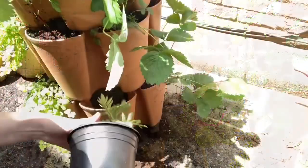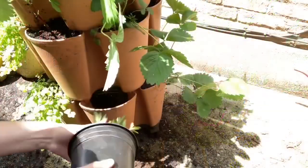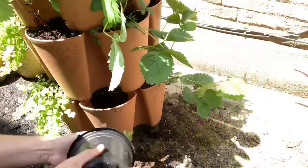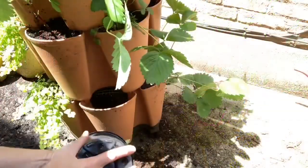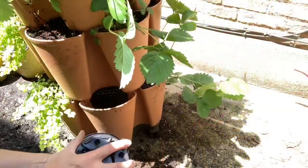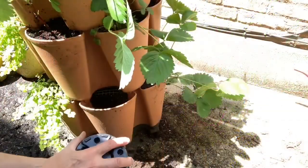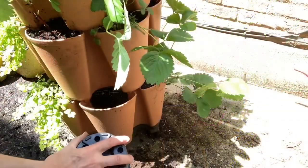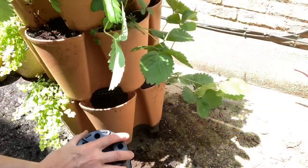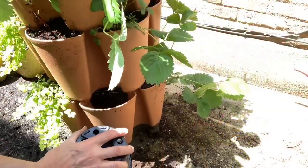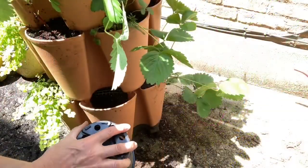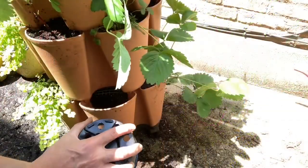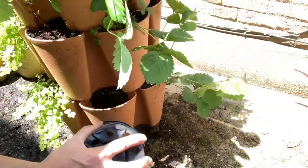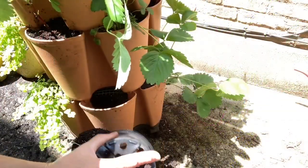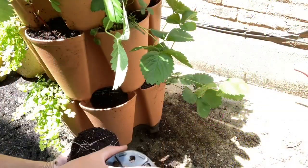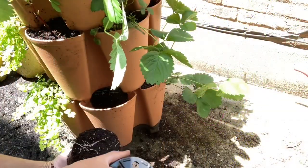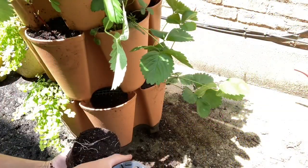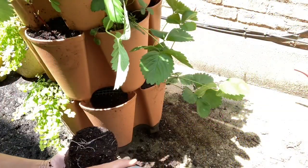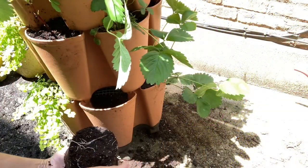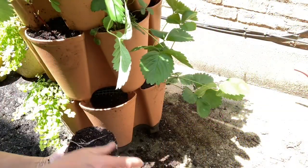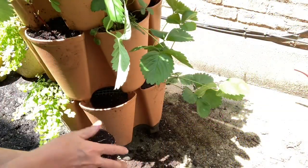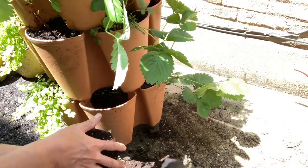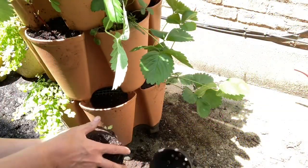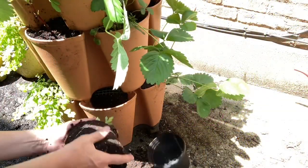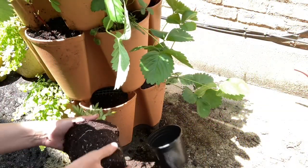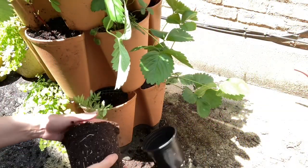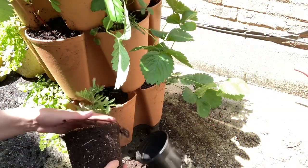Now let's get the last one planted.